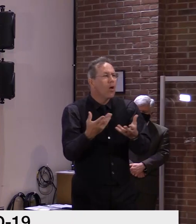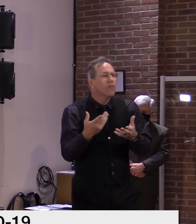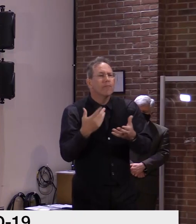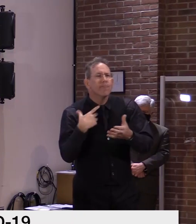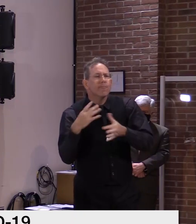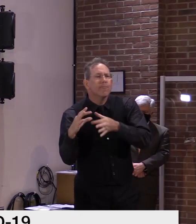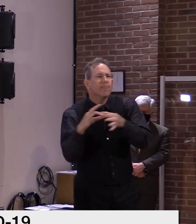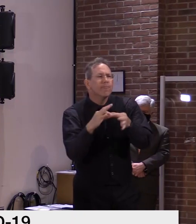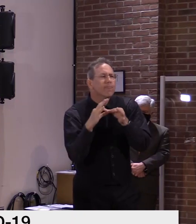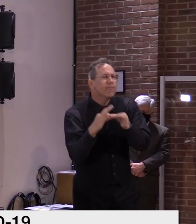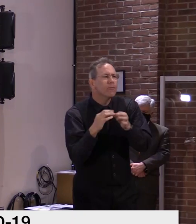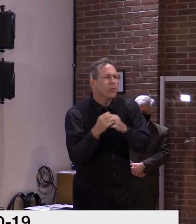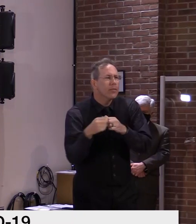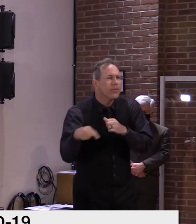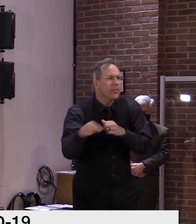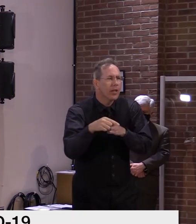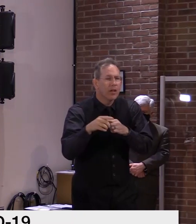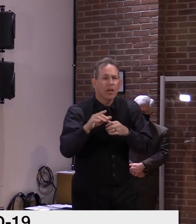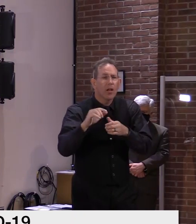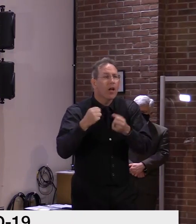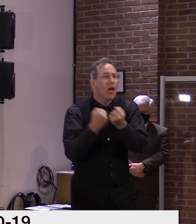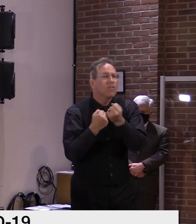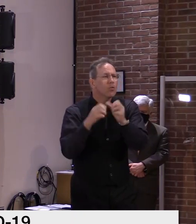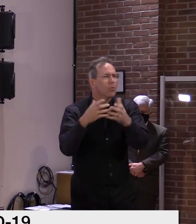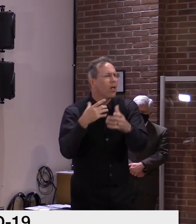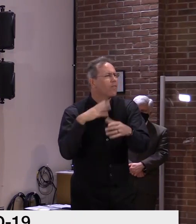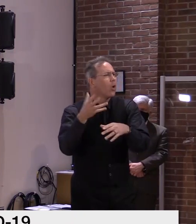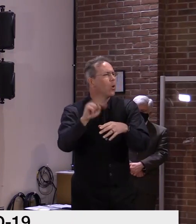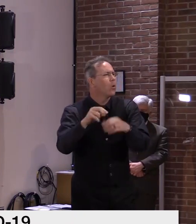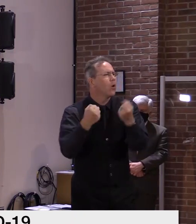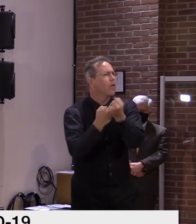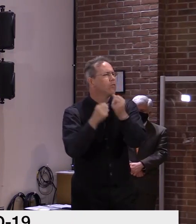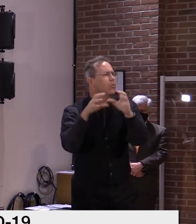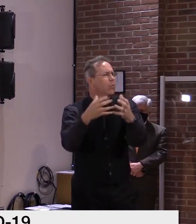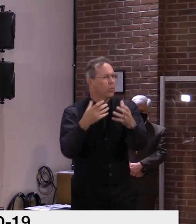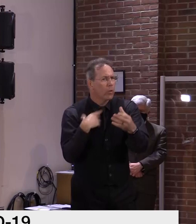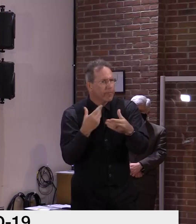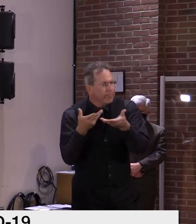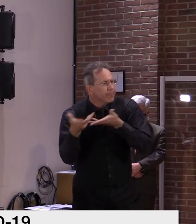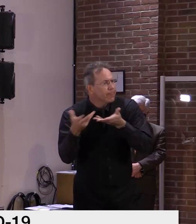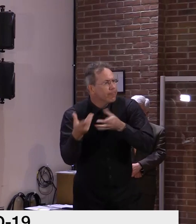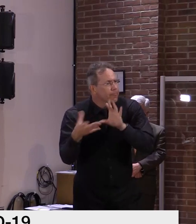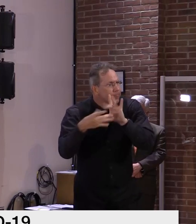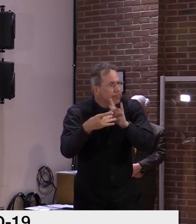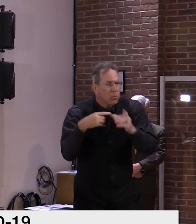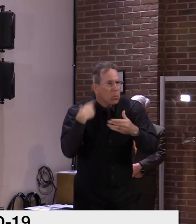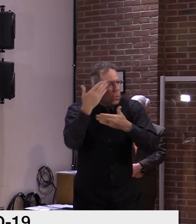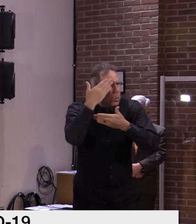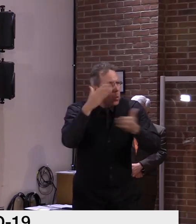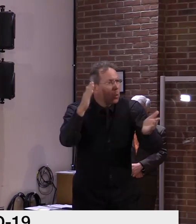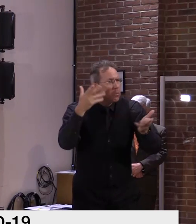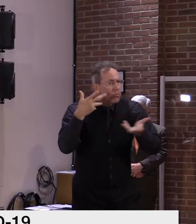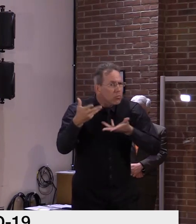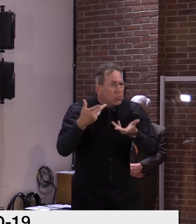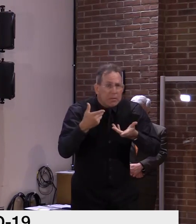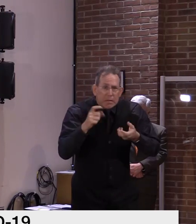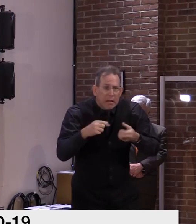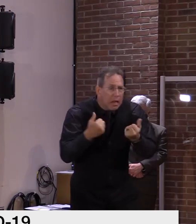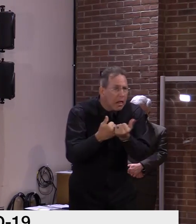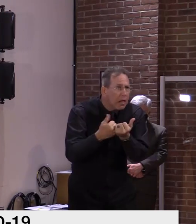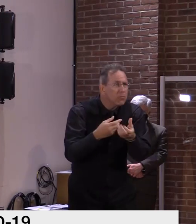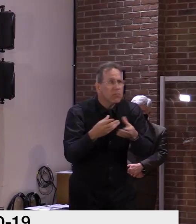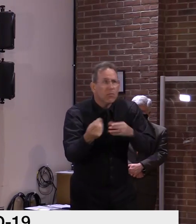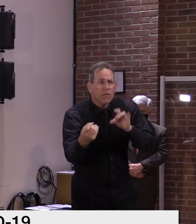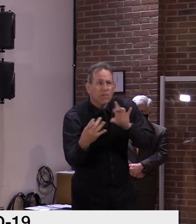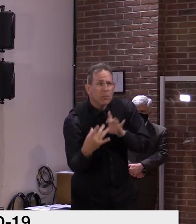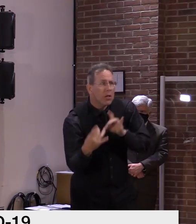advocate for them, so that we try to be as insightful as positive as possible in bringing the vaccine to where it might be